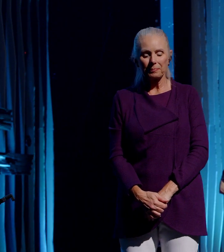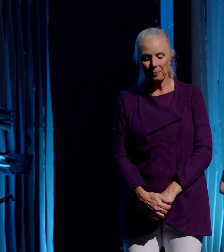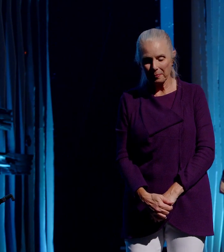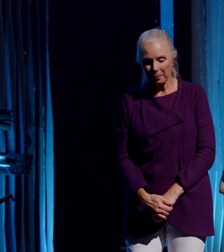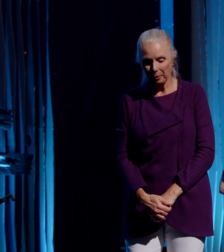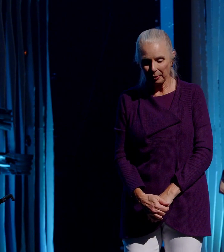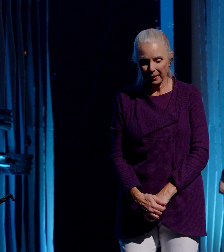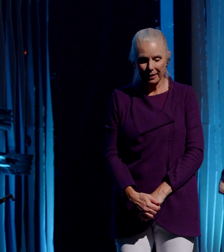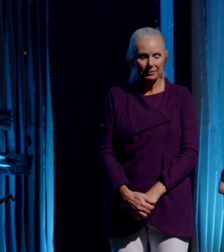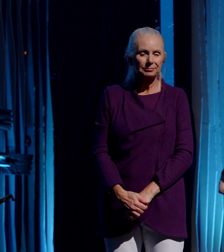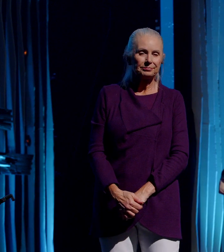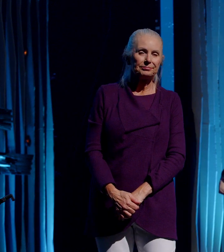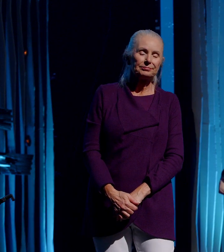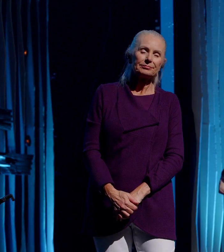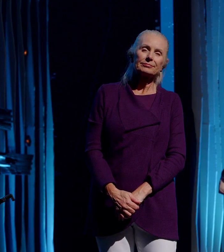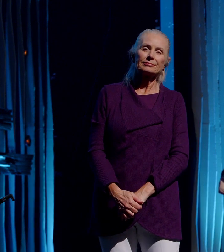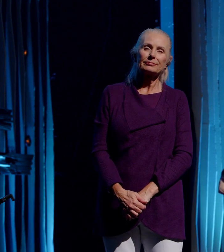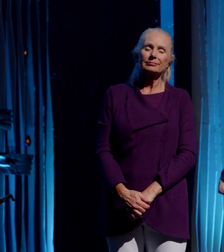Amen, amen.